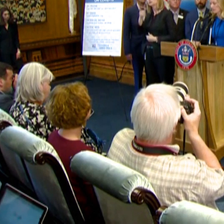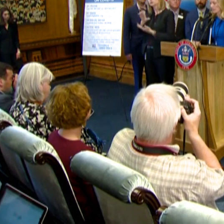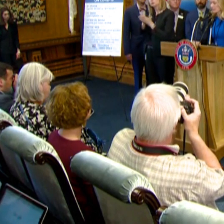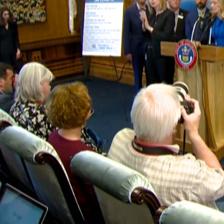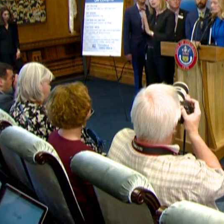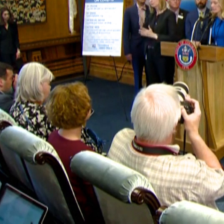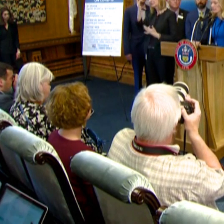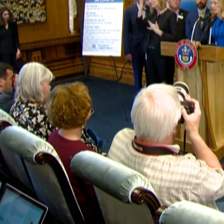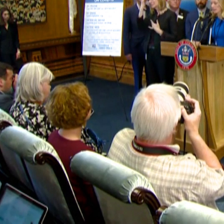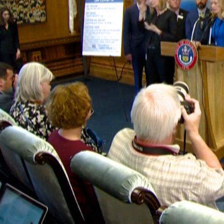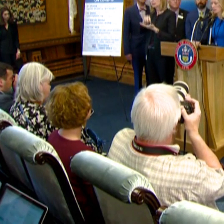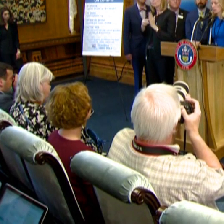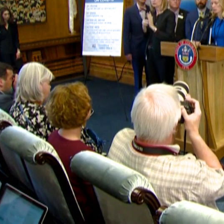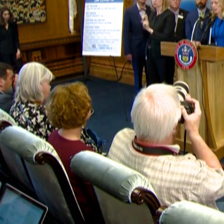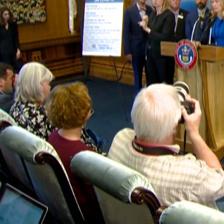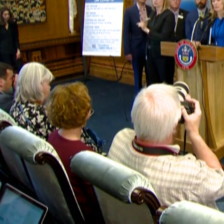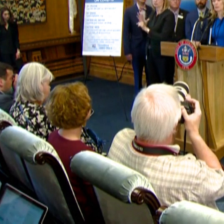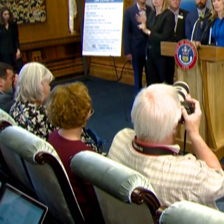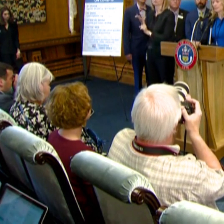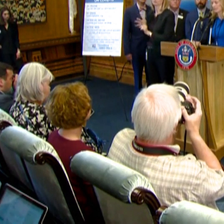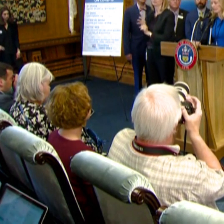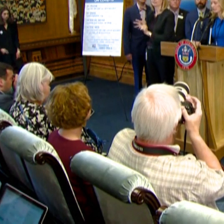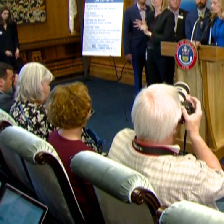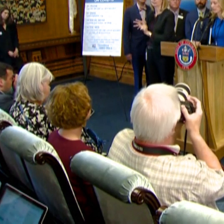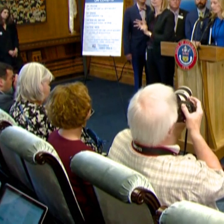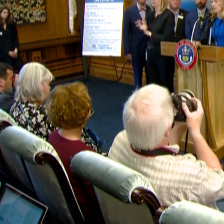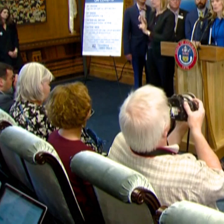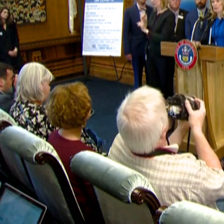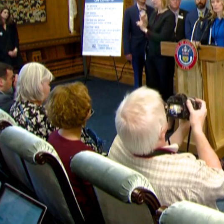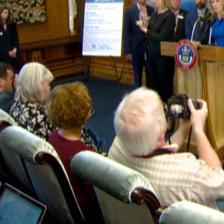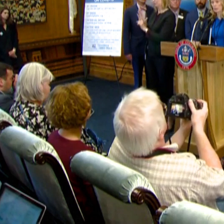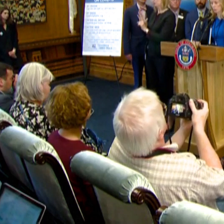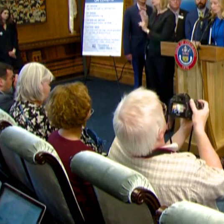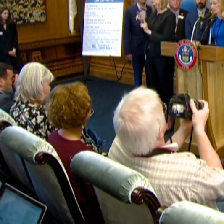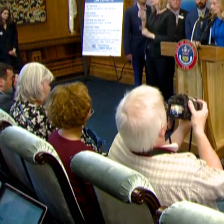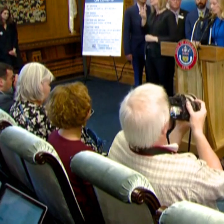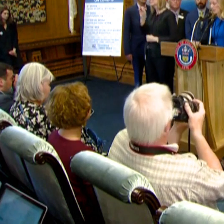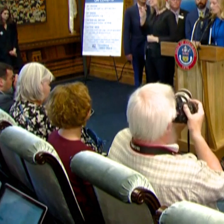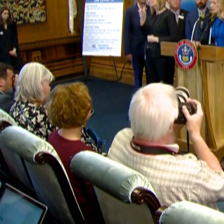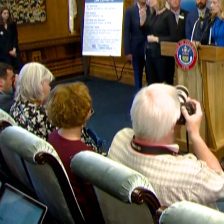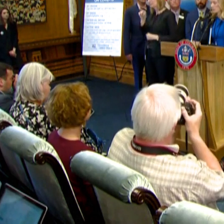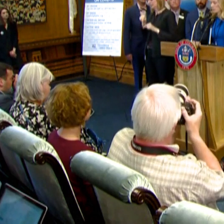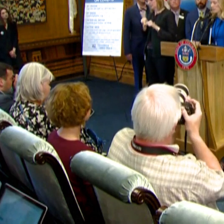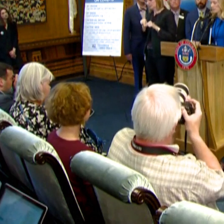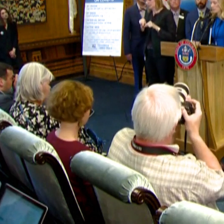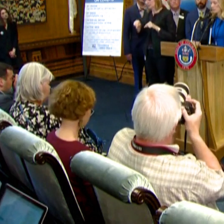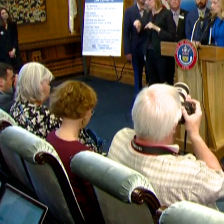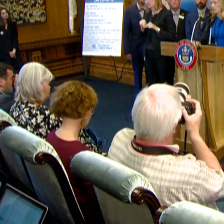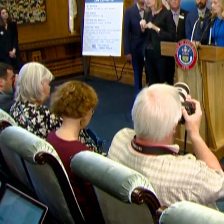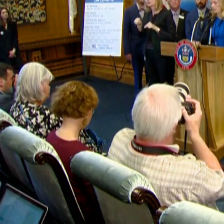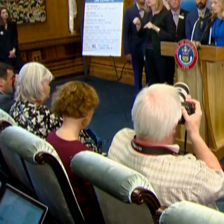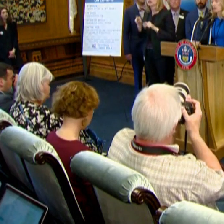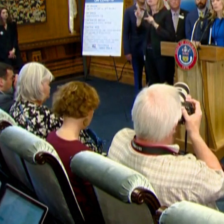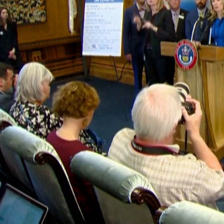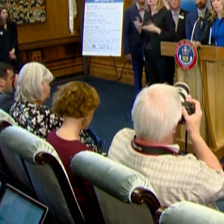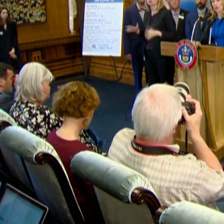virus. CDC defines exposure as being within 6 feet, approximately 2 meters, of someone with a confirmed infection for a